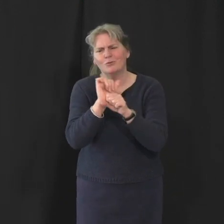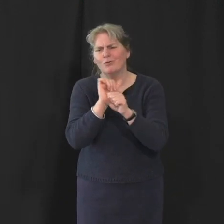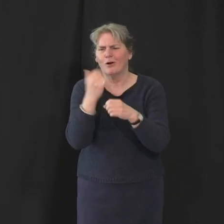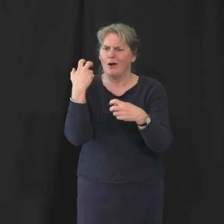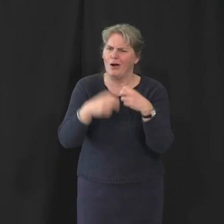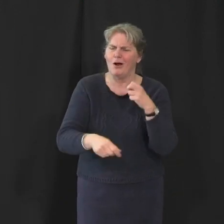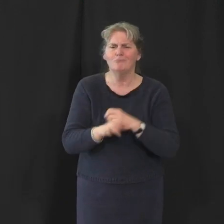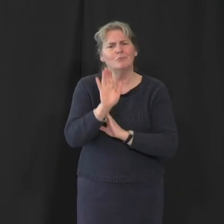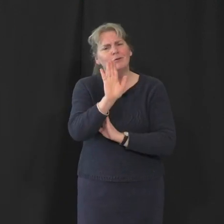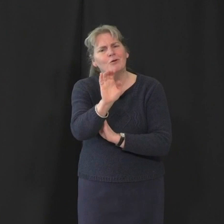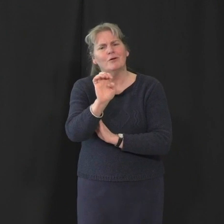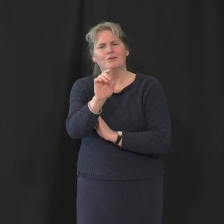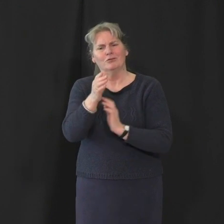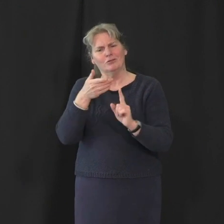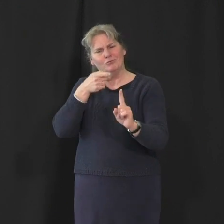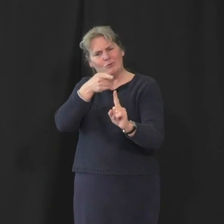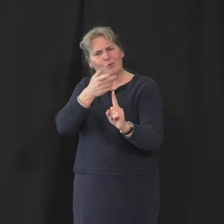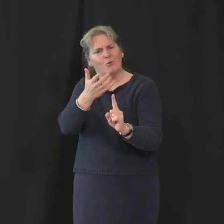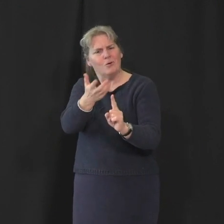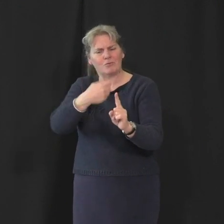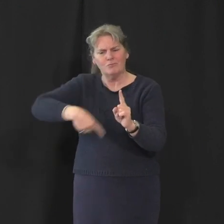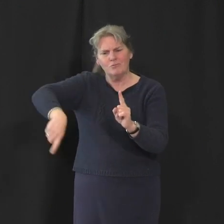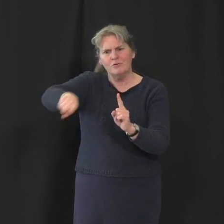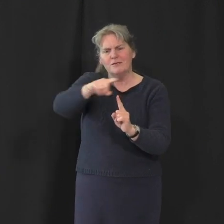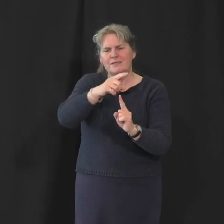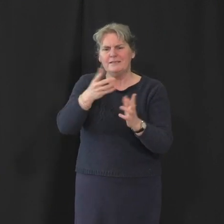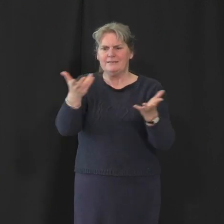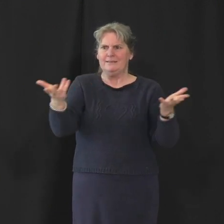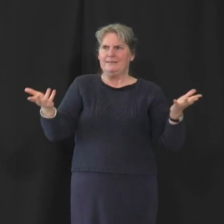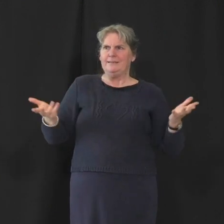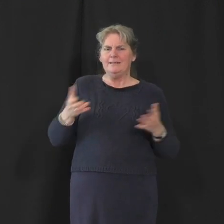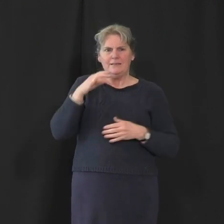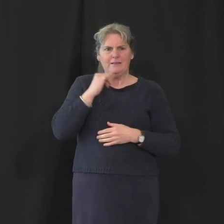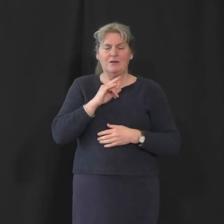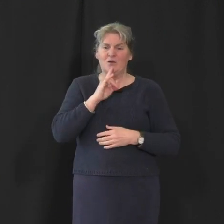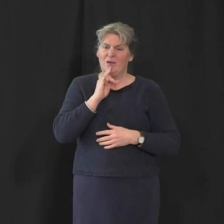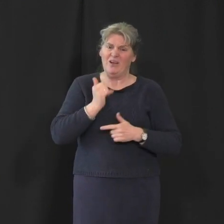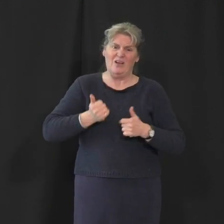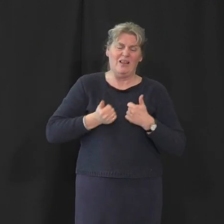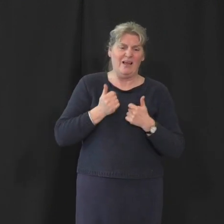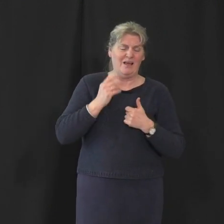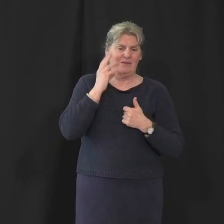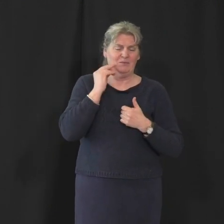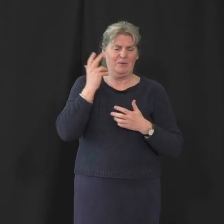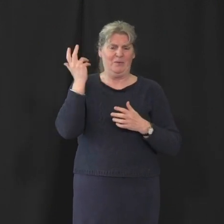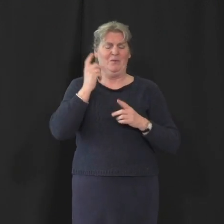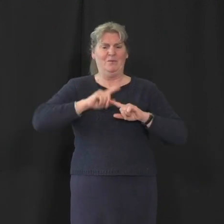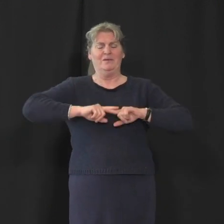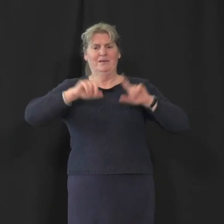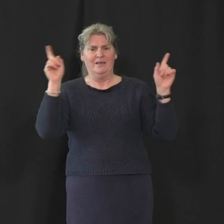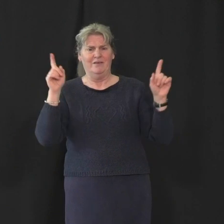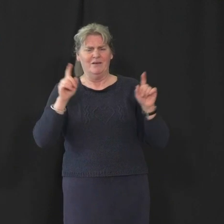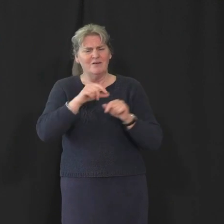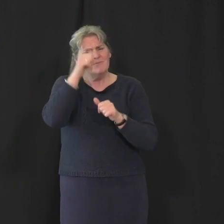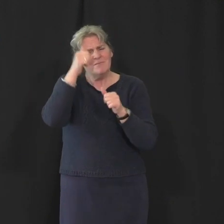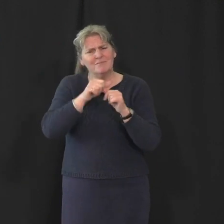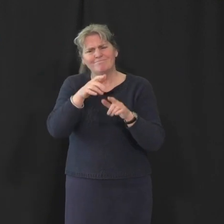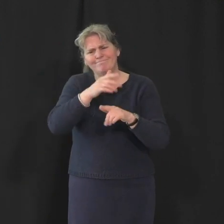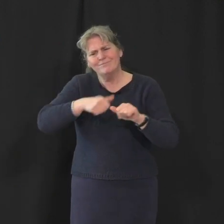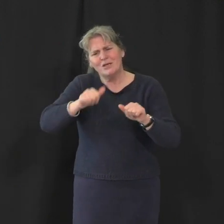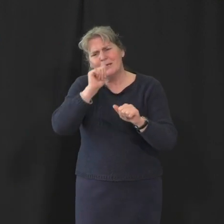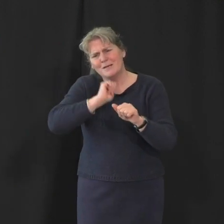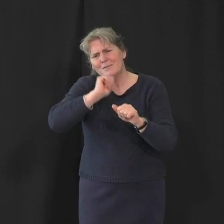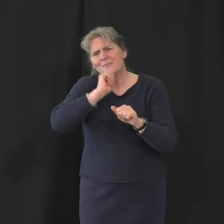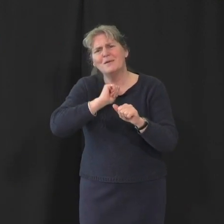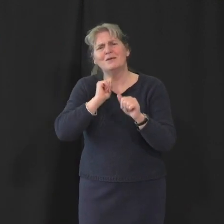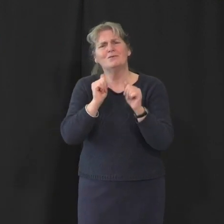It's about your education. We are all in the middle of a real-life learning opportunity. Remember to be patient with